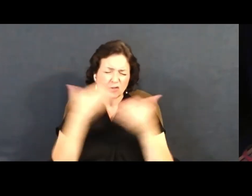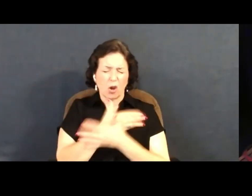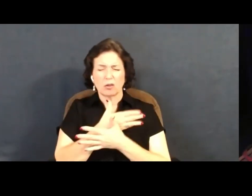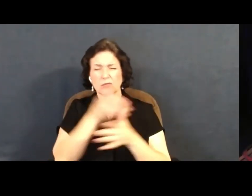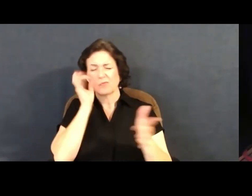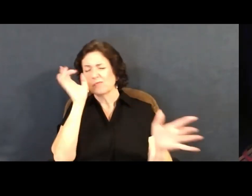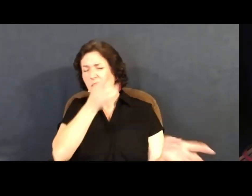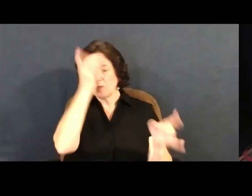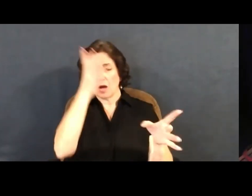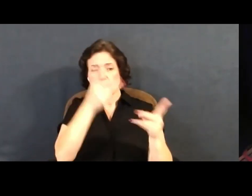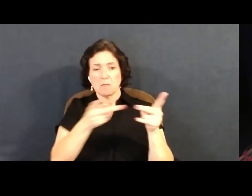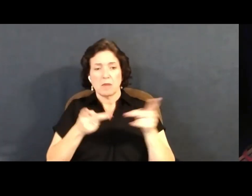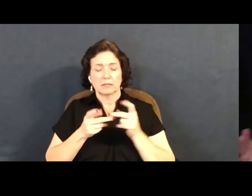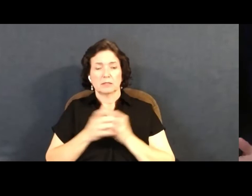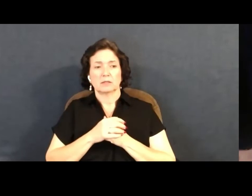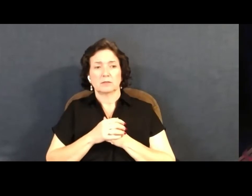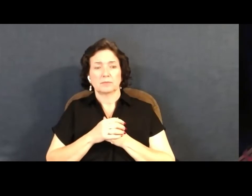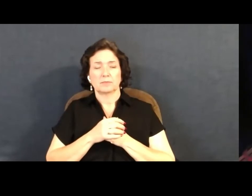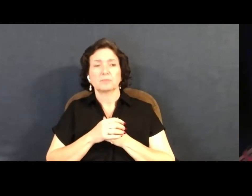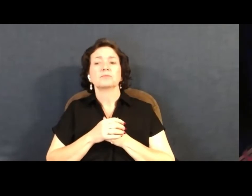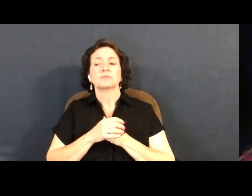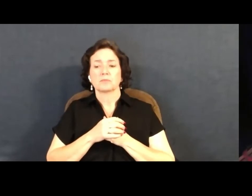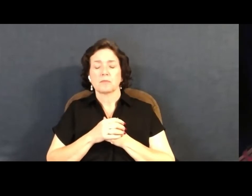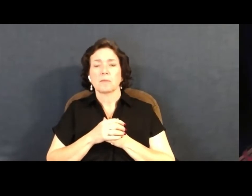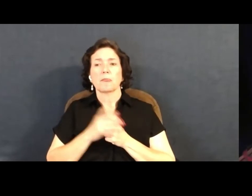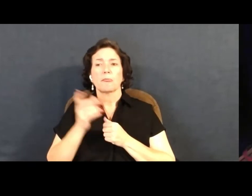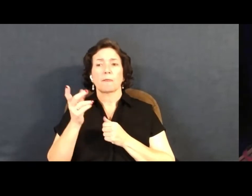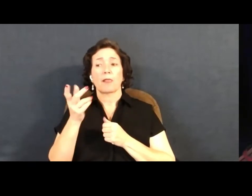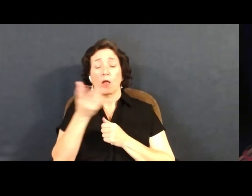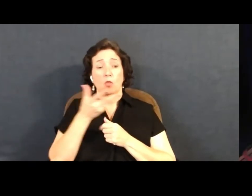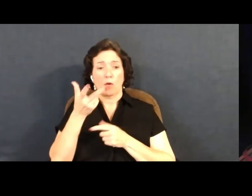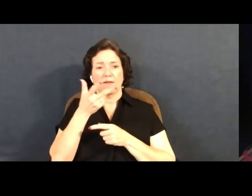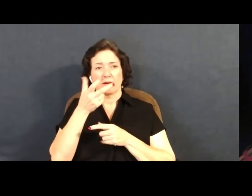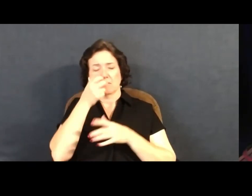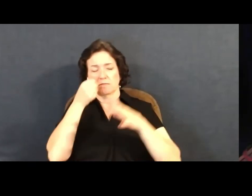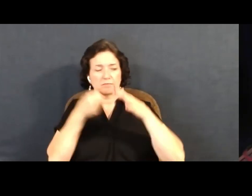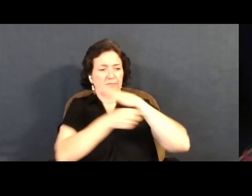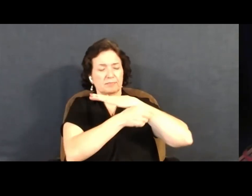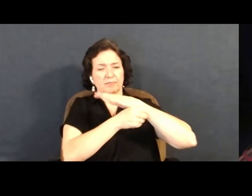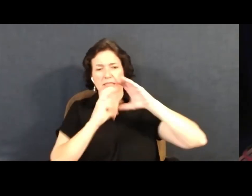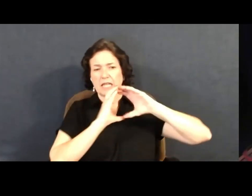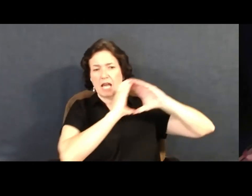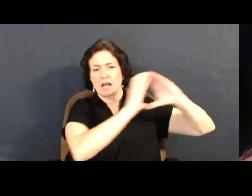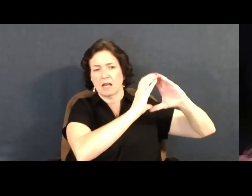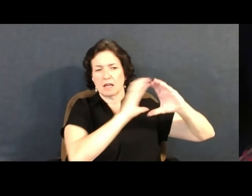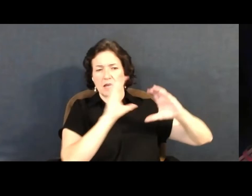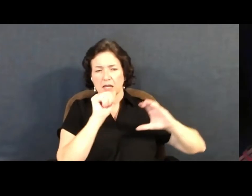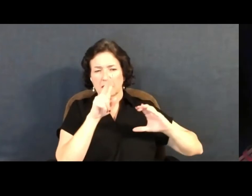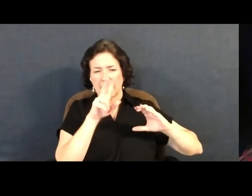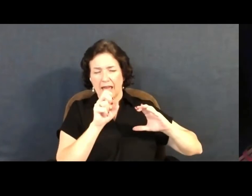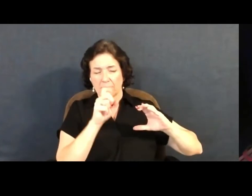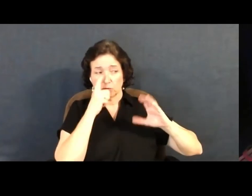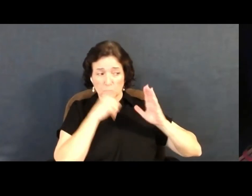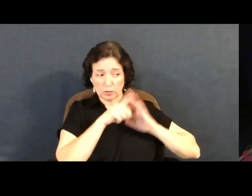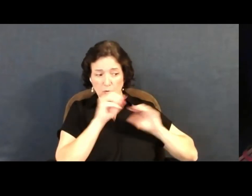place. And so they found shelter in a cave, first of all checking that there were no